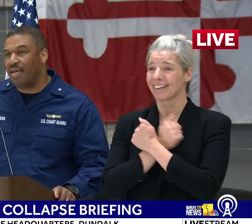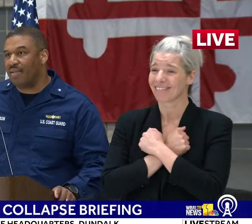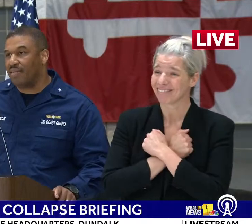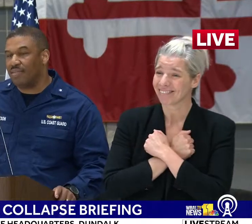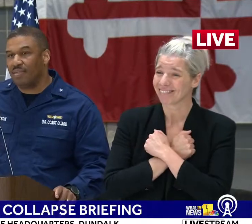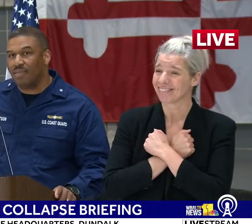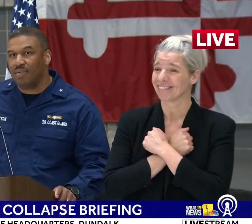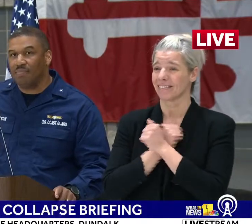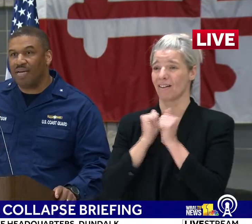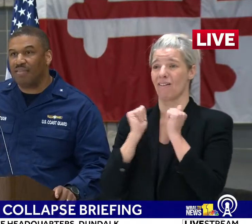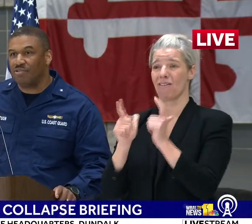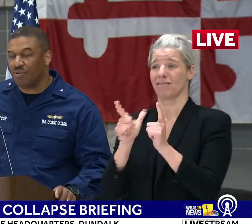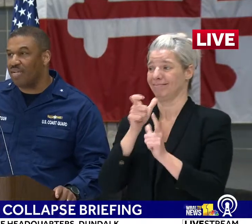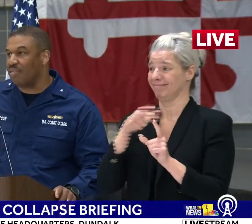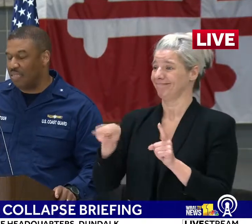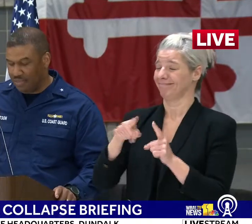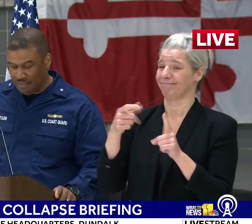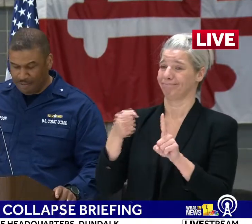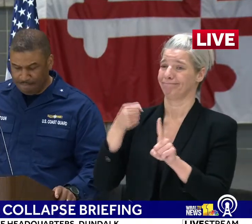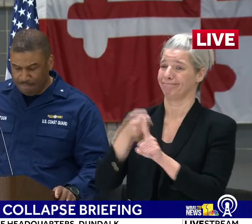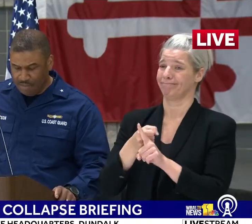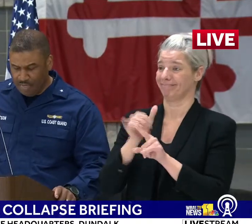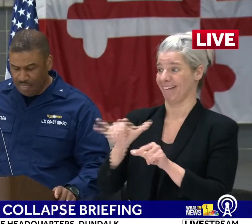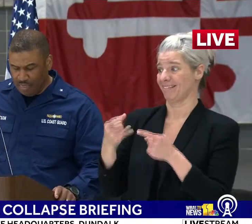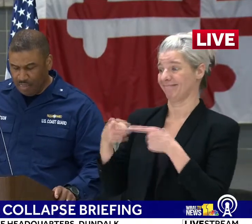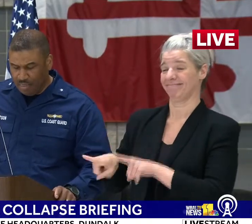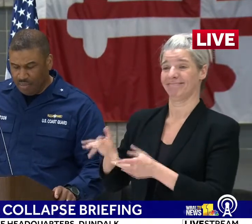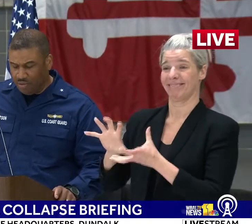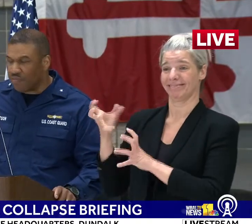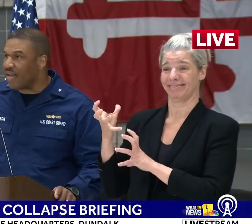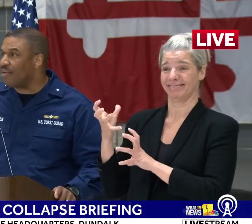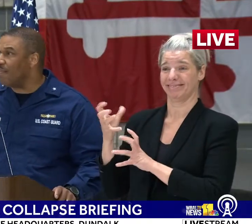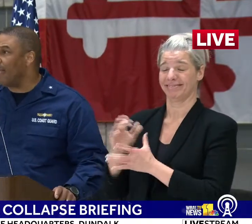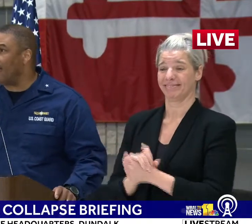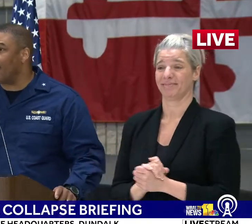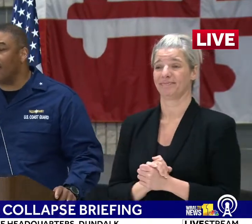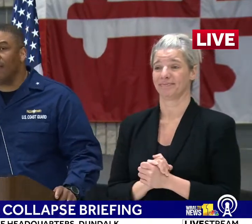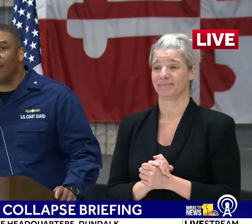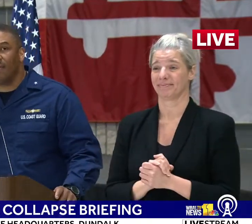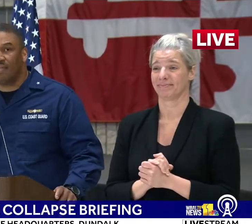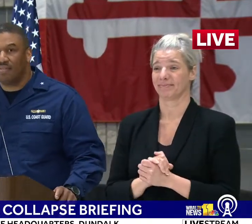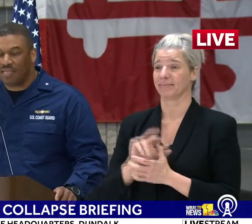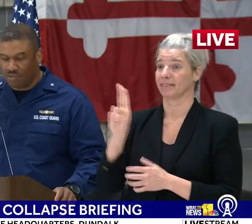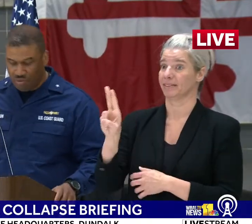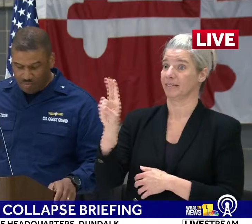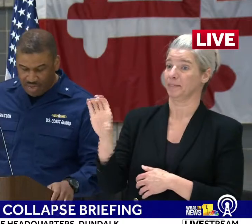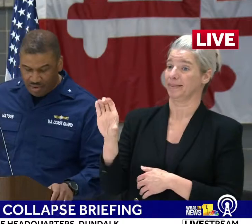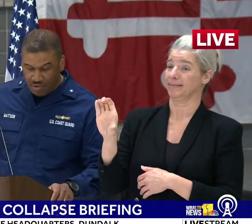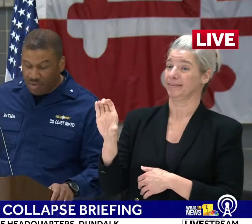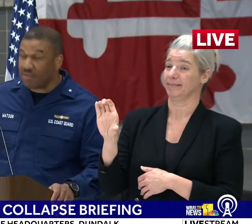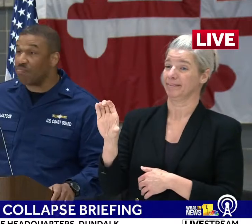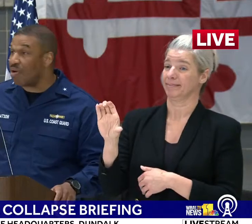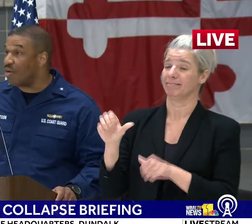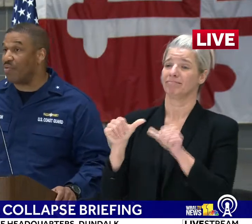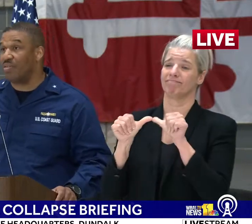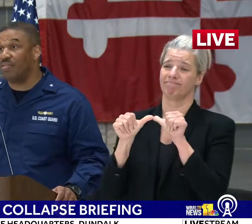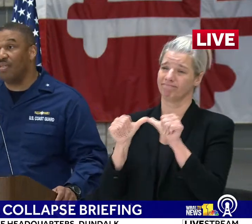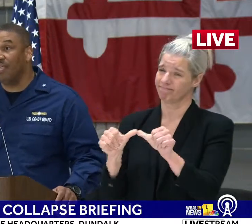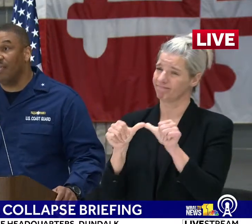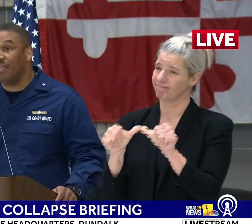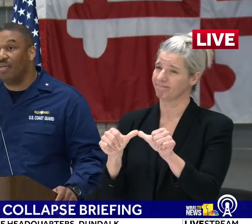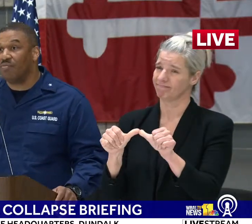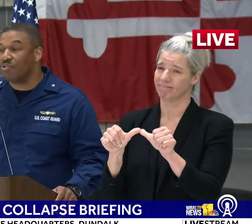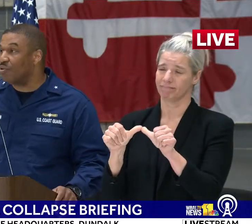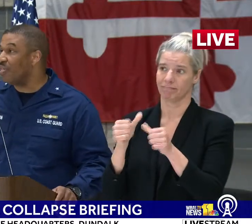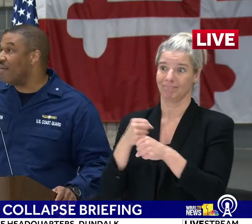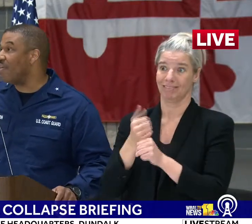all impacted by this tragic incident. The Unified Command continues to make great